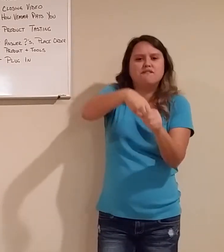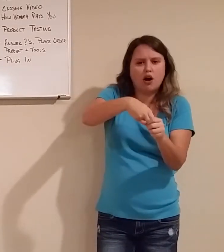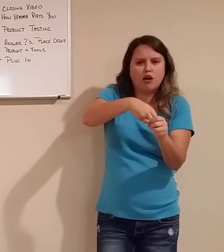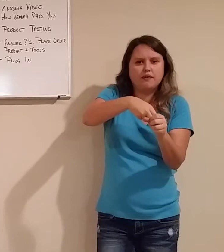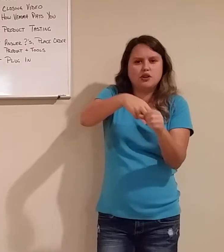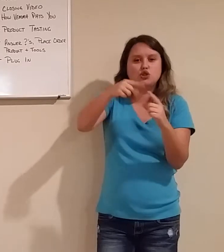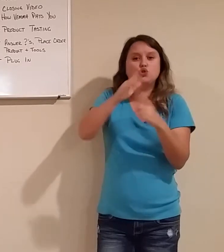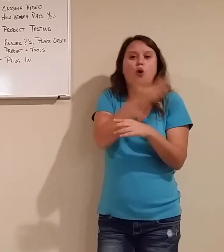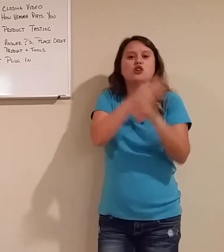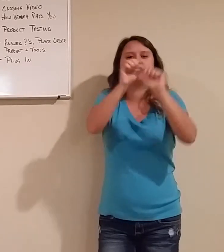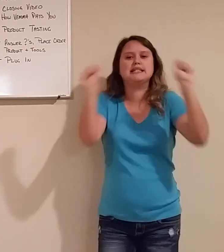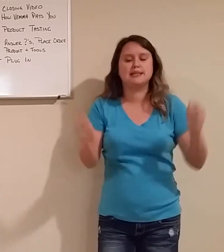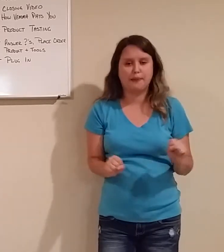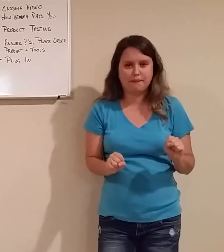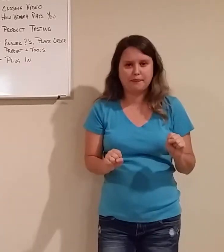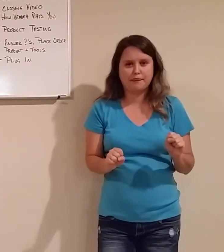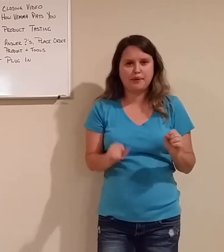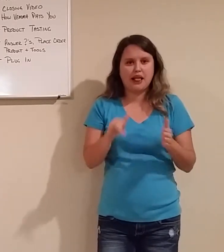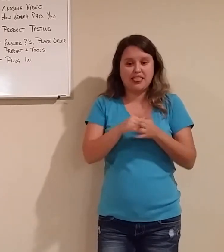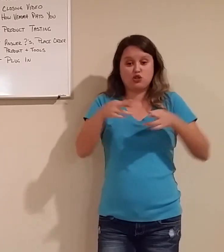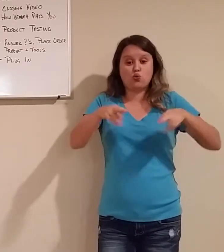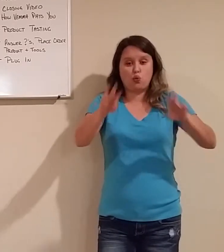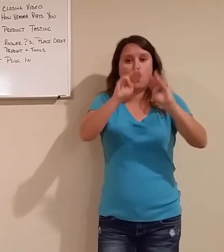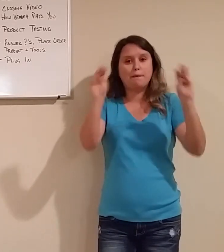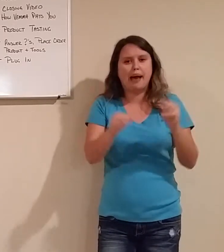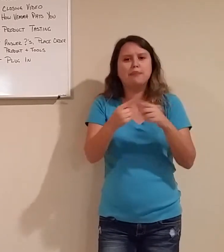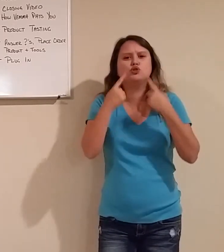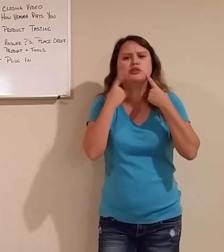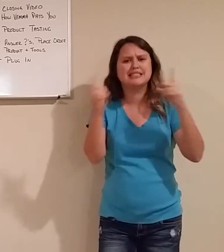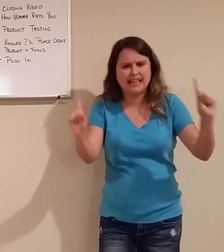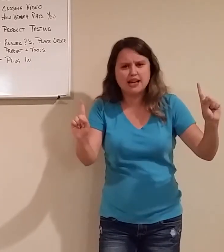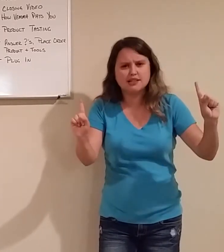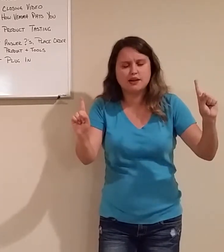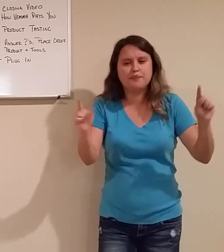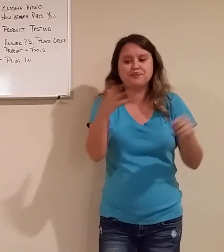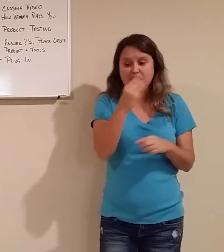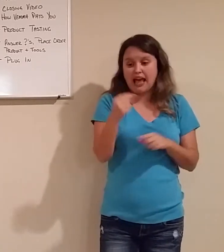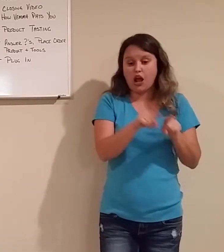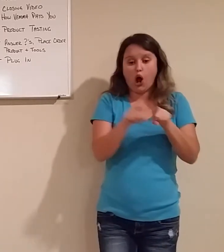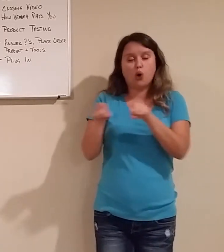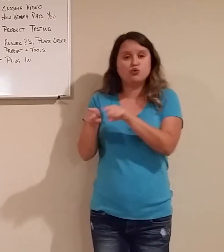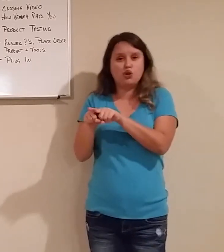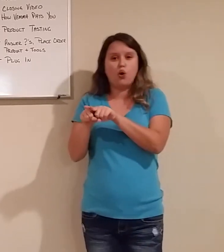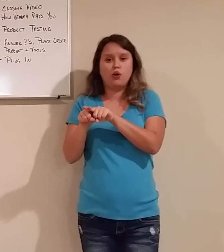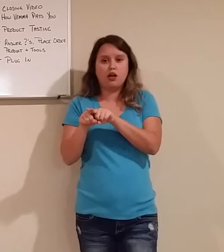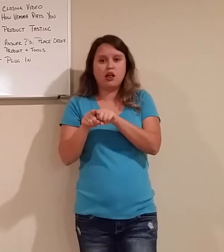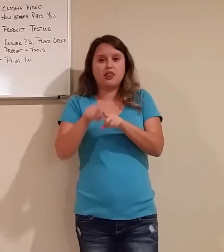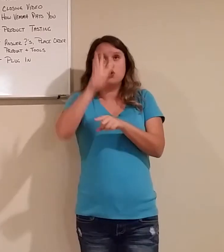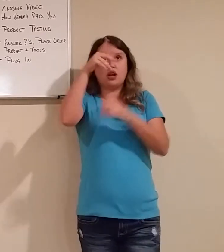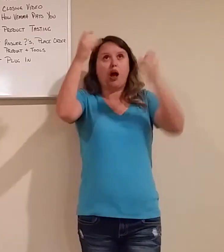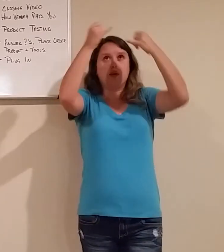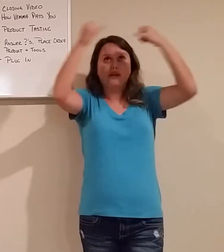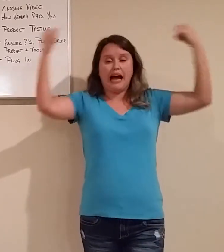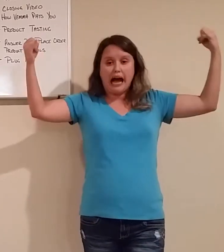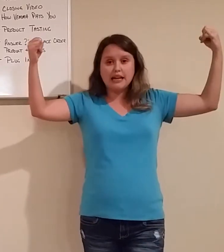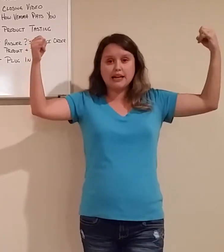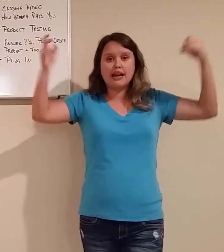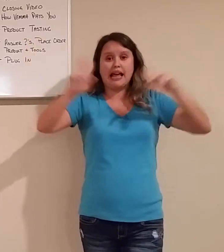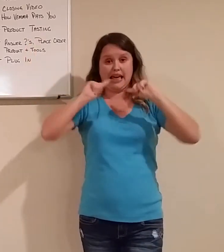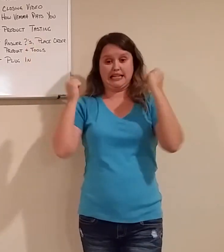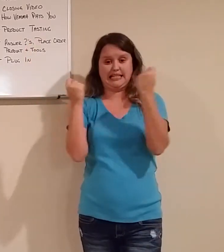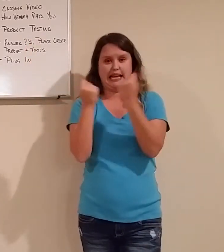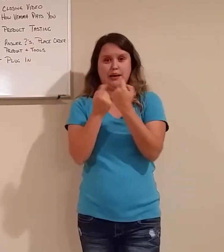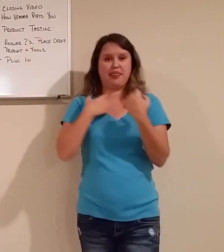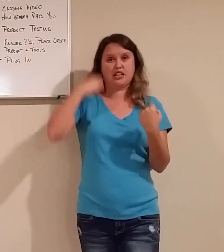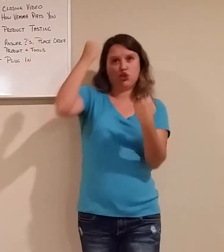system. Again, that's the roadmap to success. There's also an upline and a team that's behind